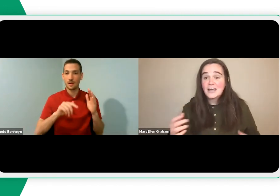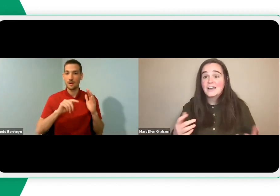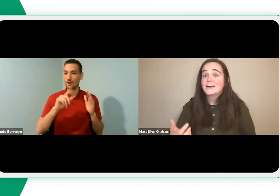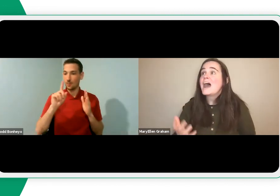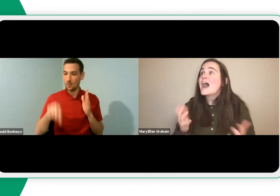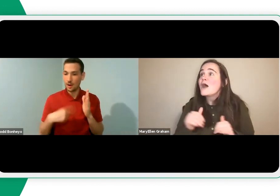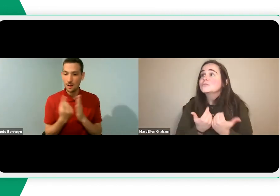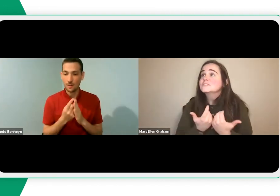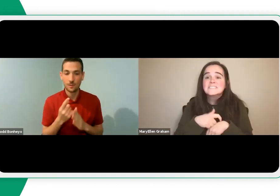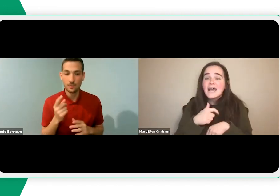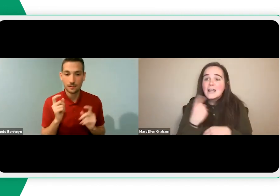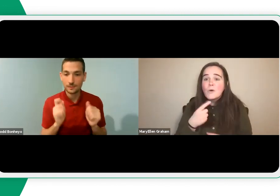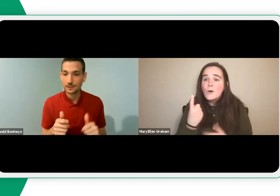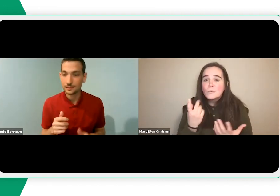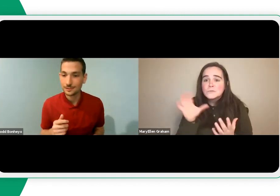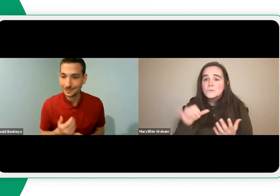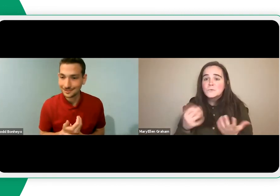This is Todd. Wow.